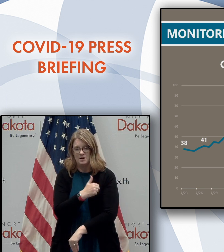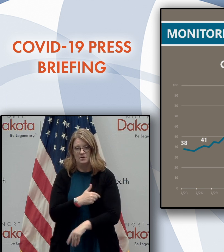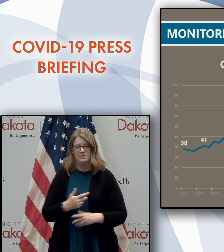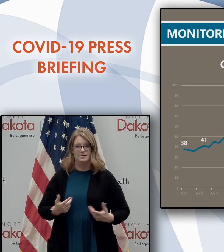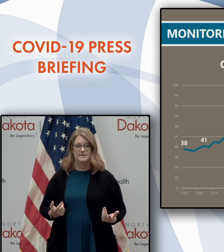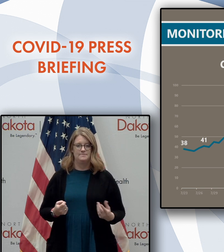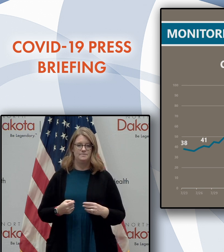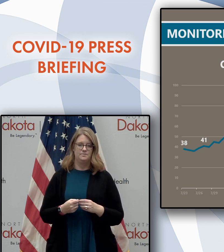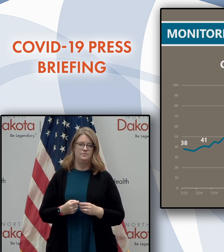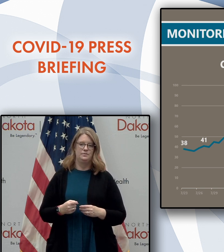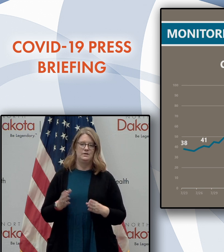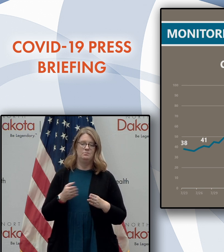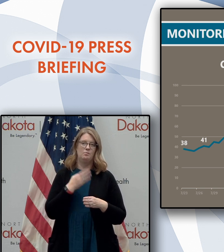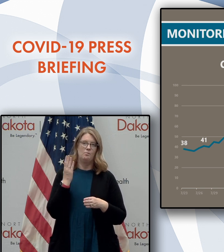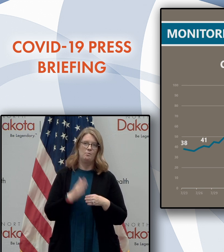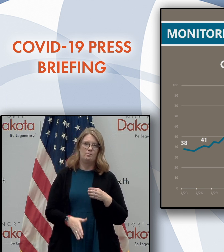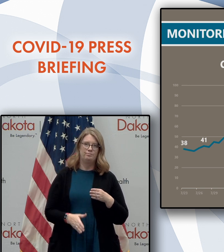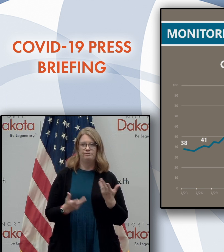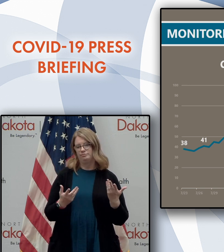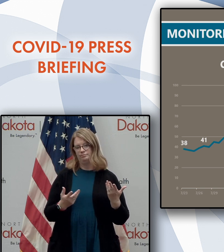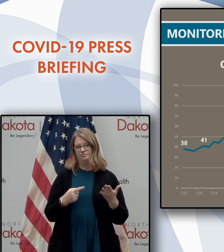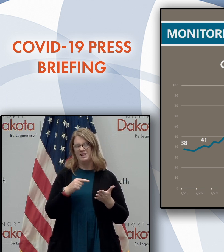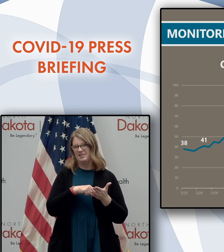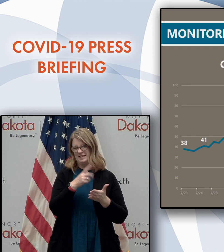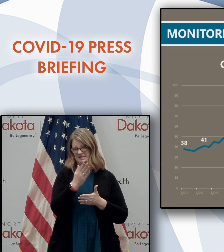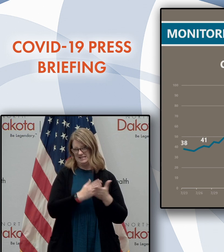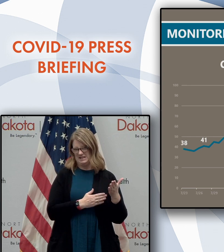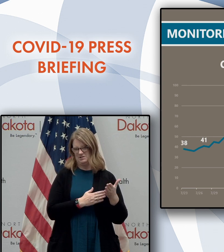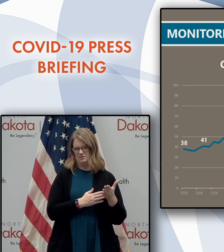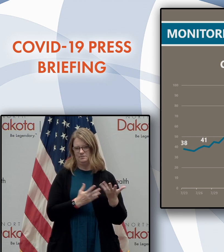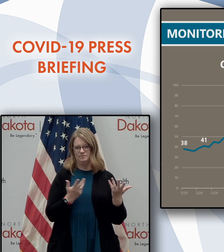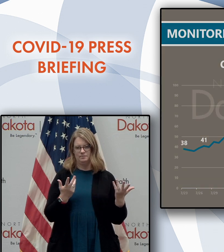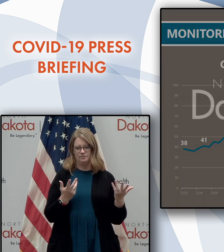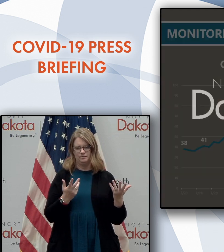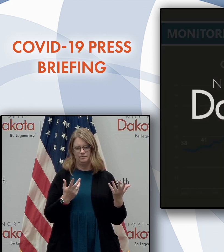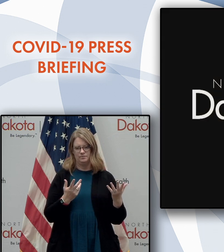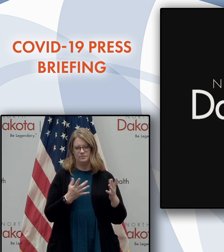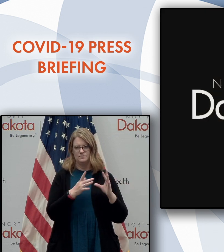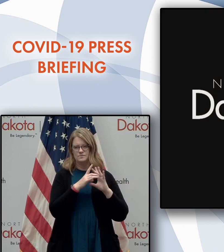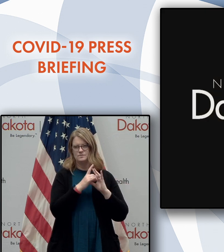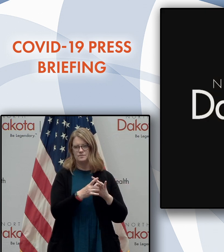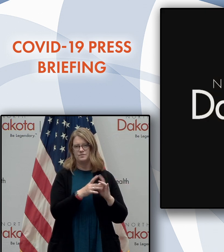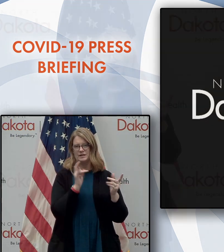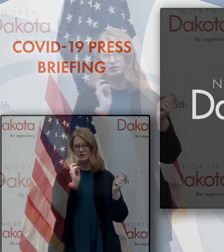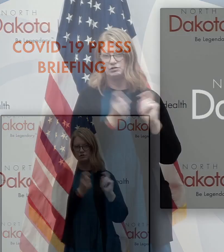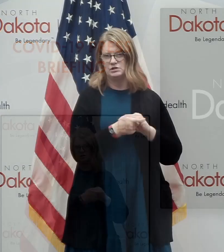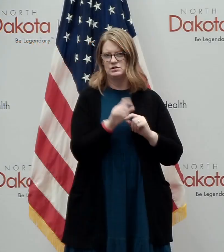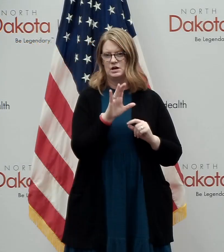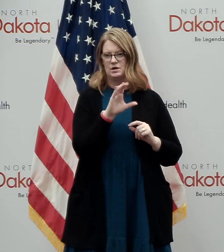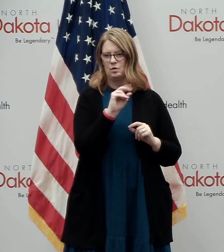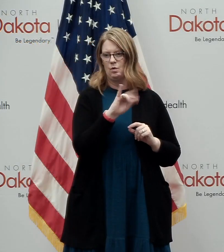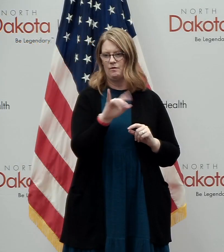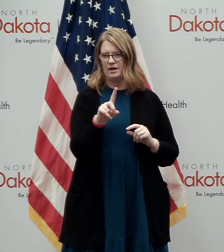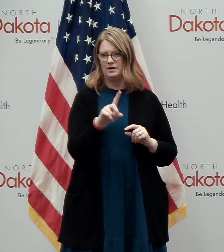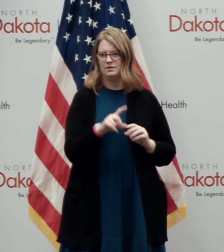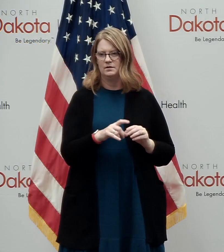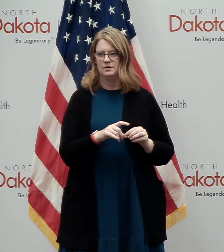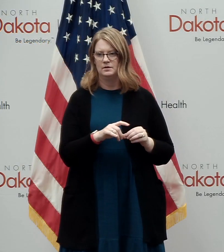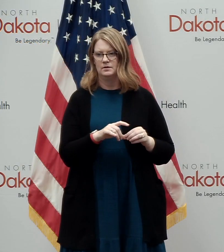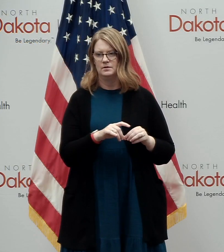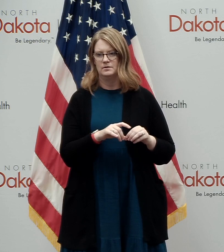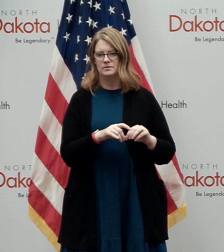that concludes at least this section of related to the changes on COVID. We are